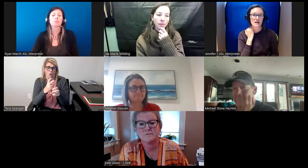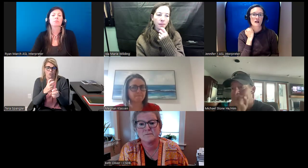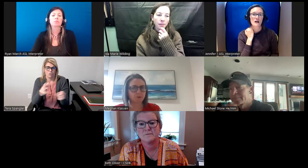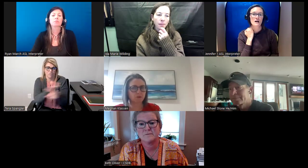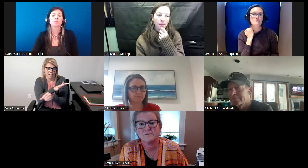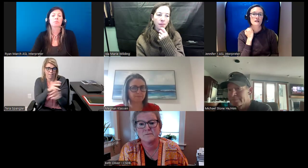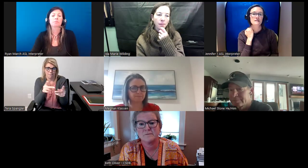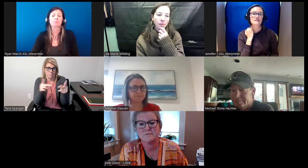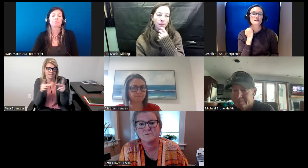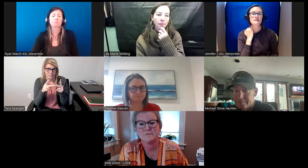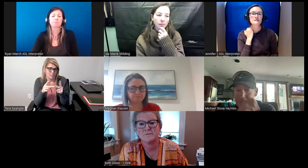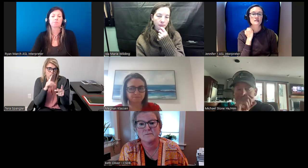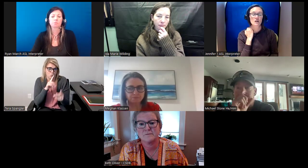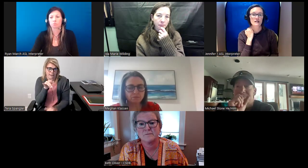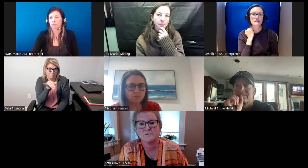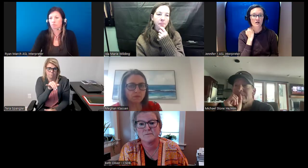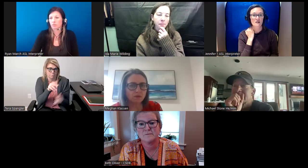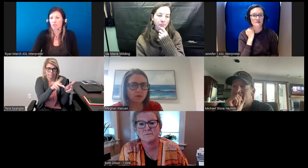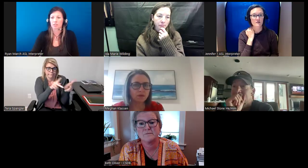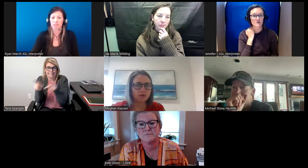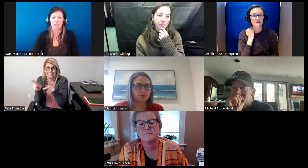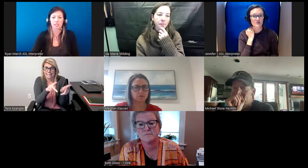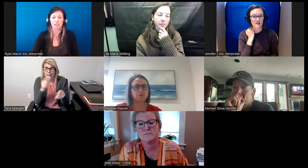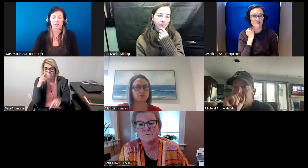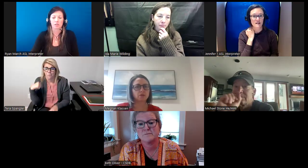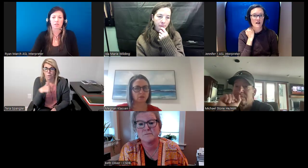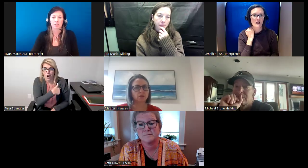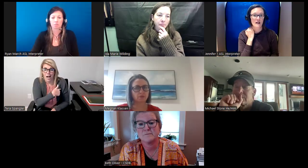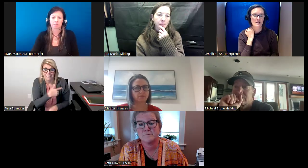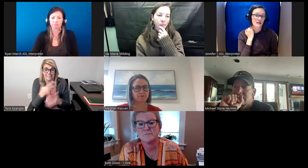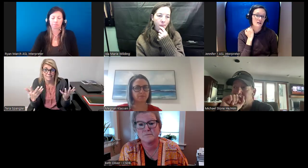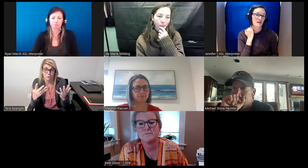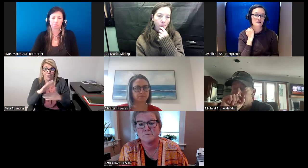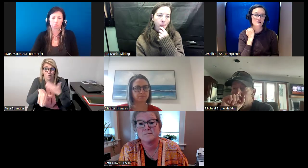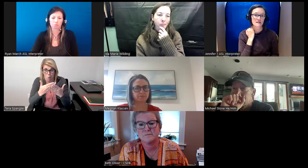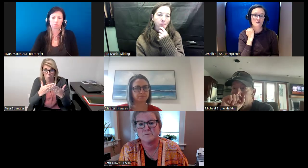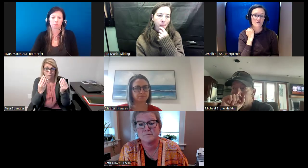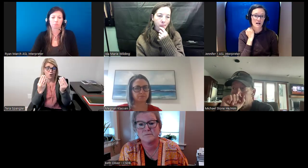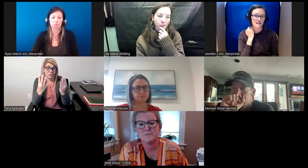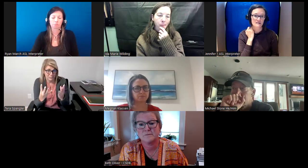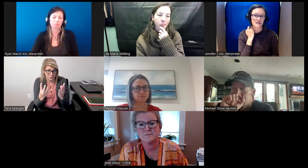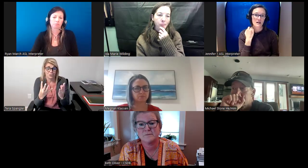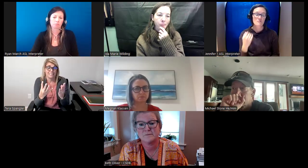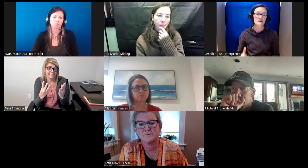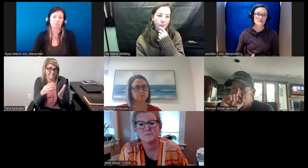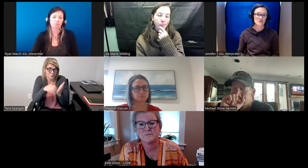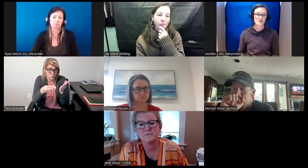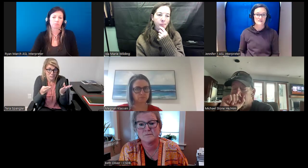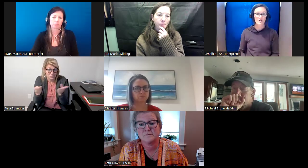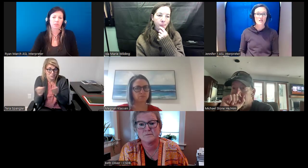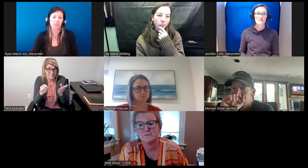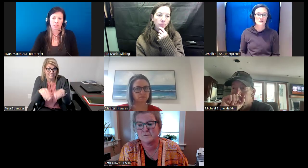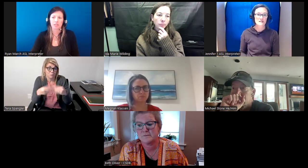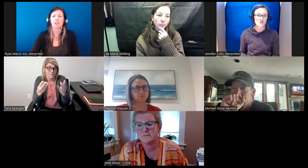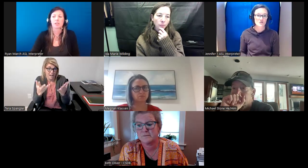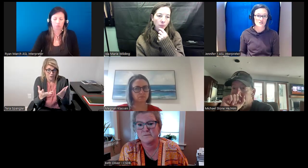positions. It's seriously hard to fill those positions. And it's the same for us. It's just